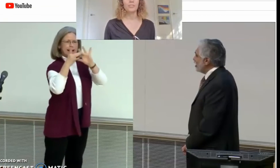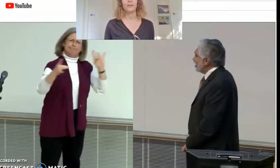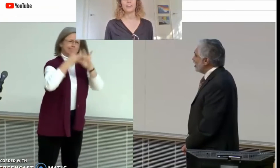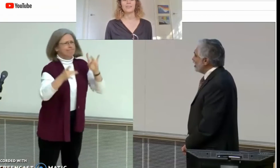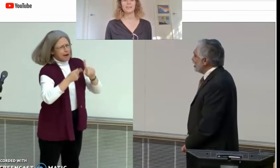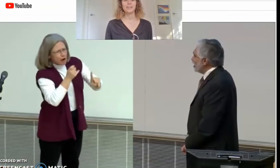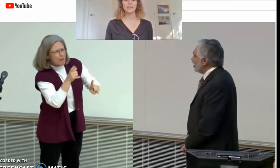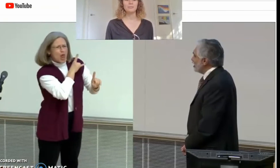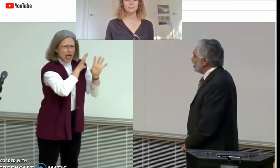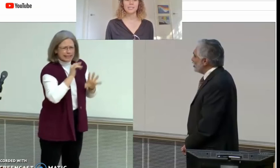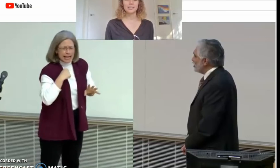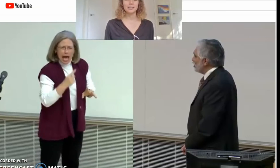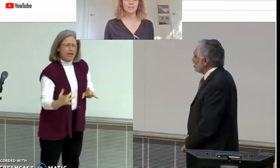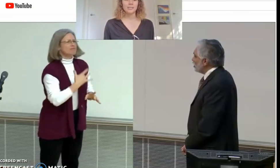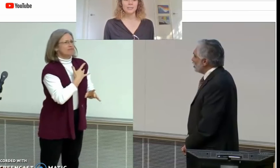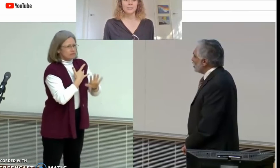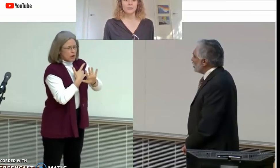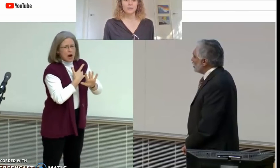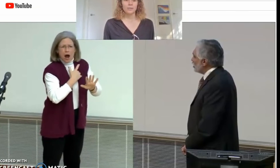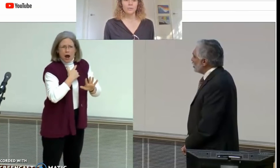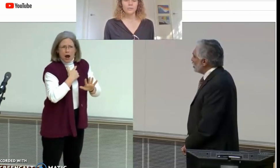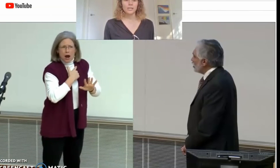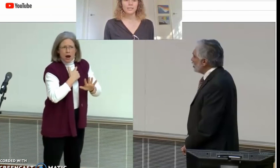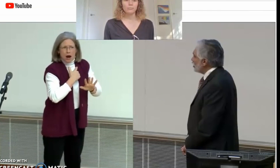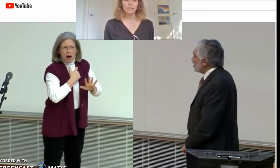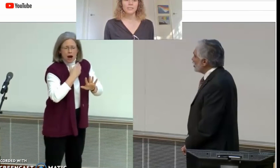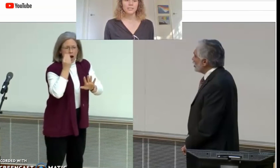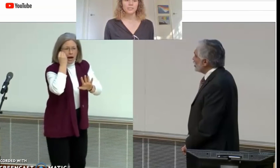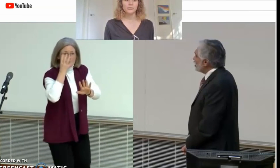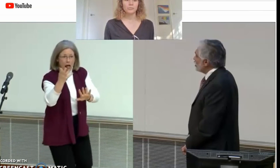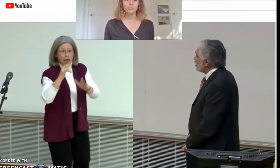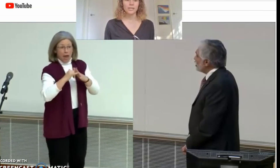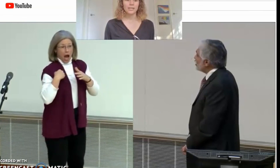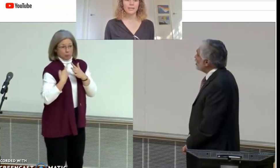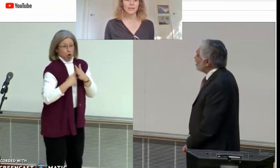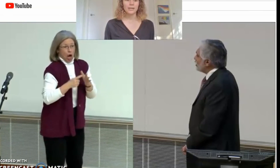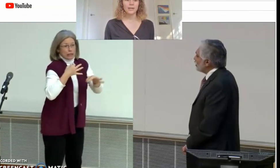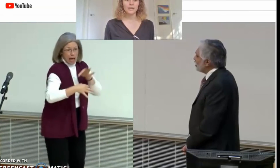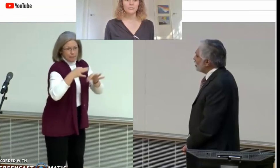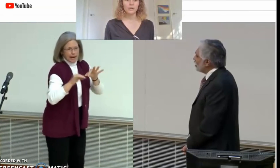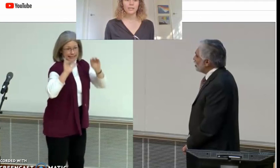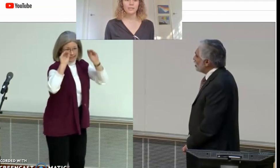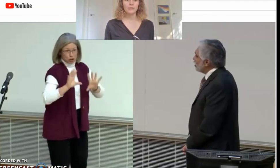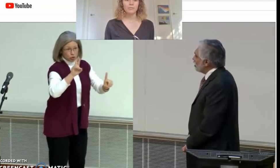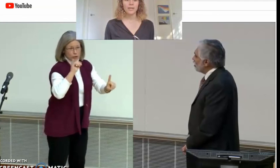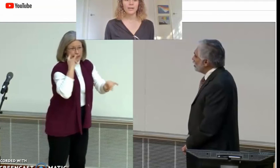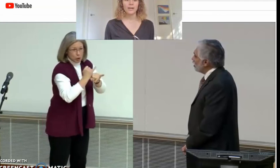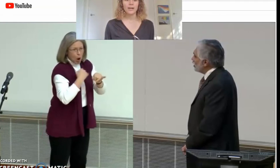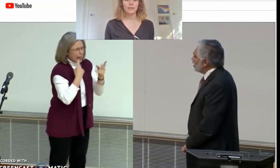Martha. Okay. Yeah, you were really telling a really touching story. And I just want to let you know that I'm